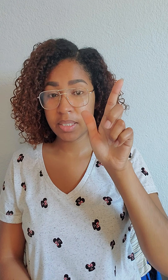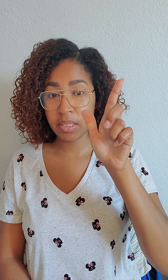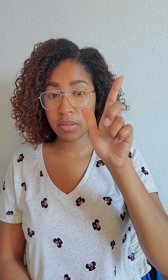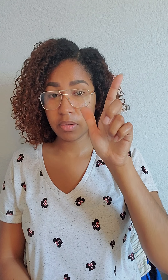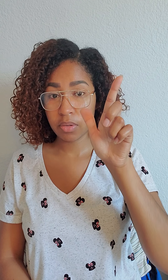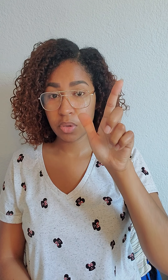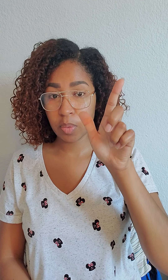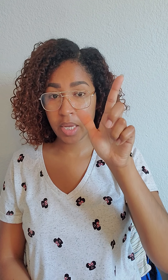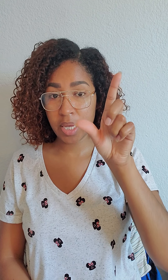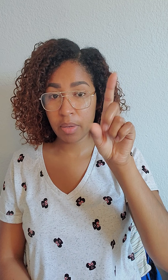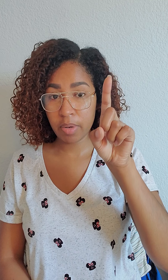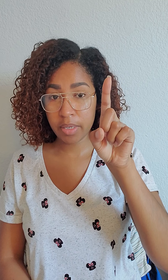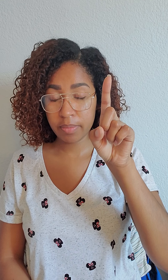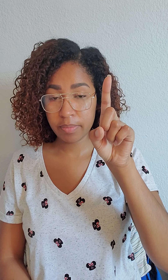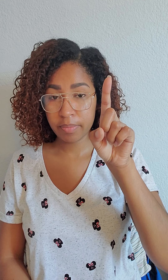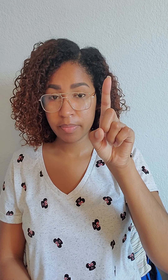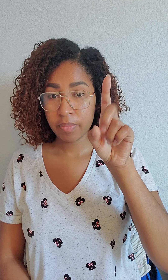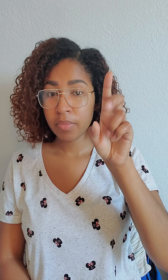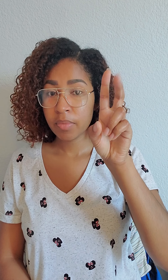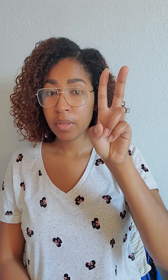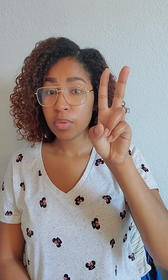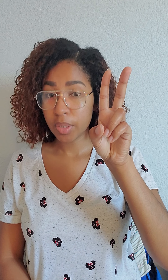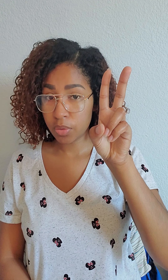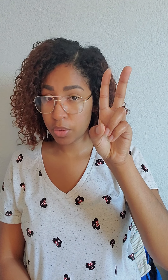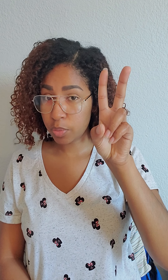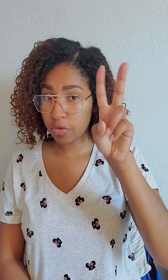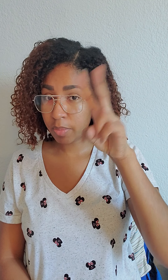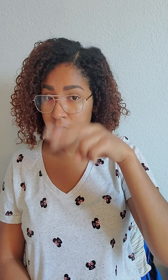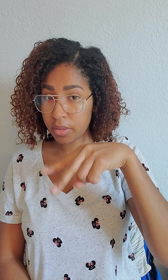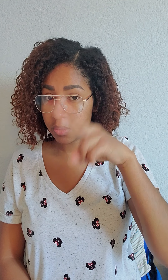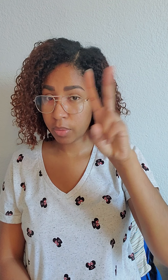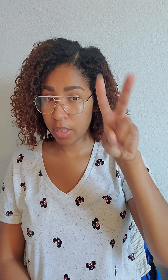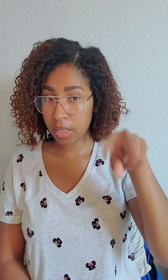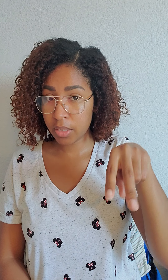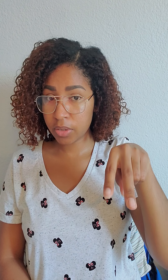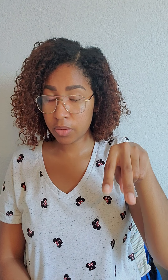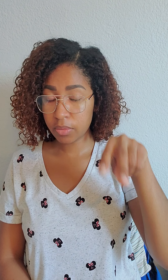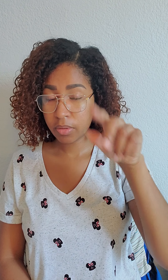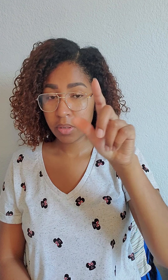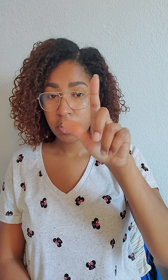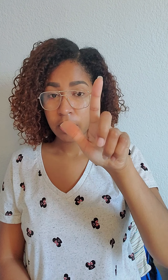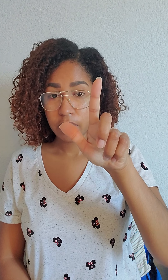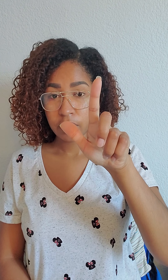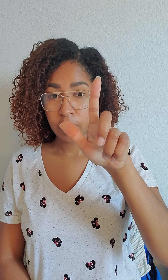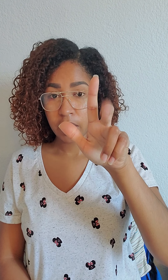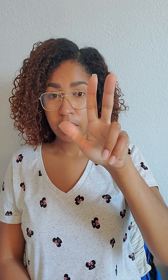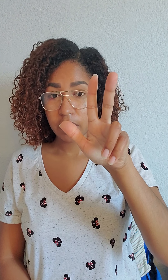still. 21, 22, there's movement. 22, 23,